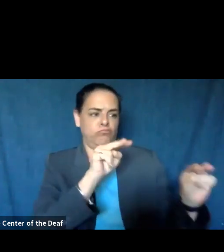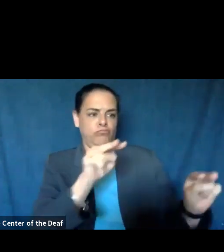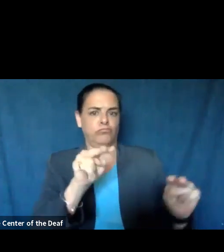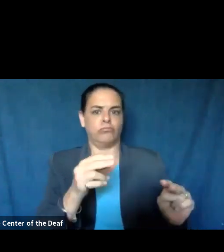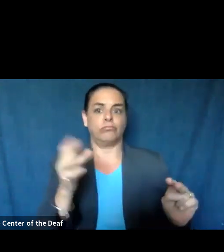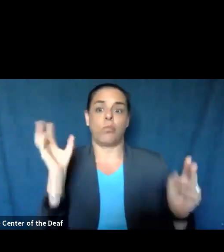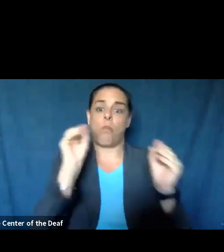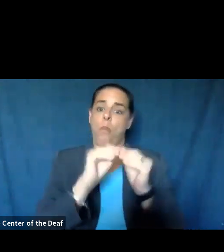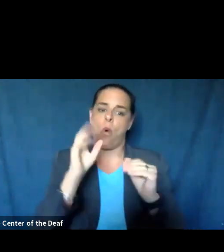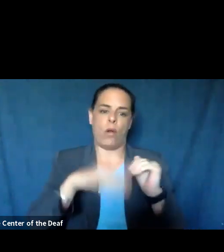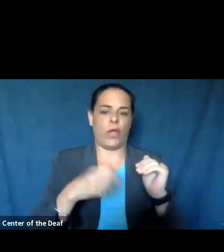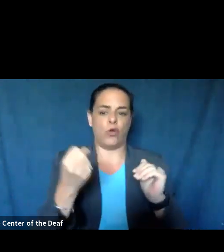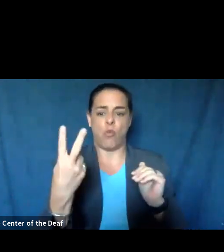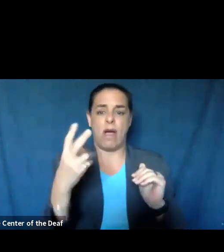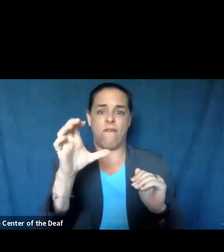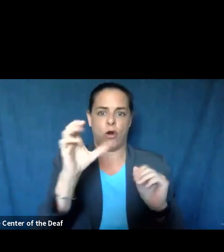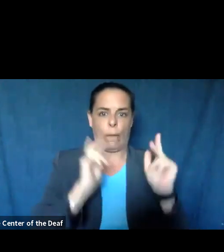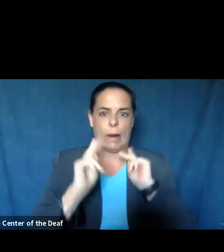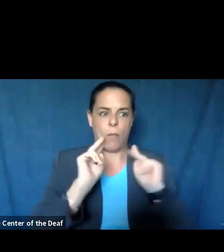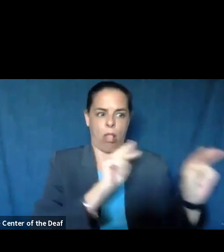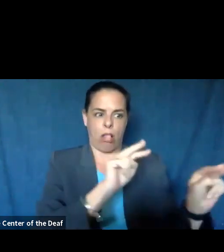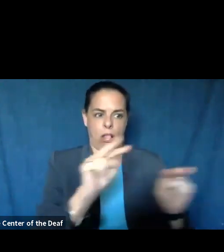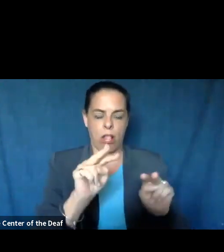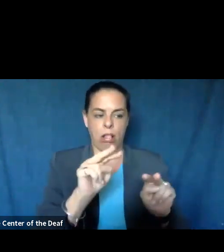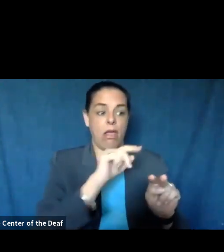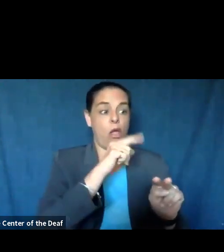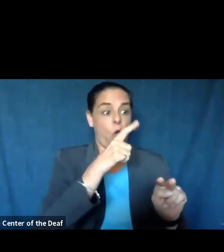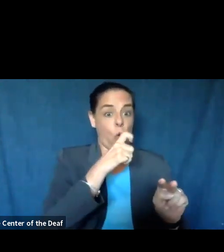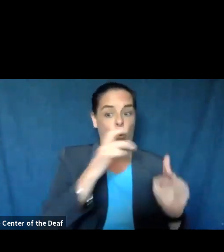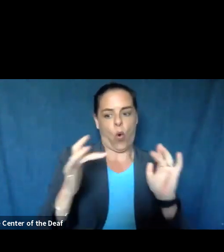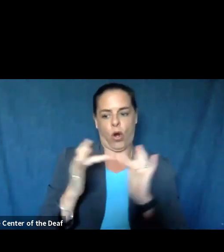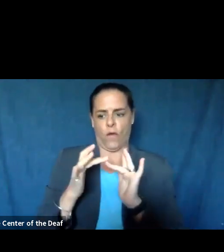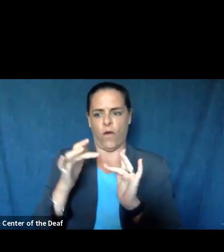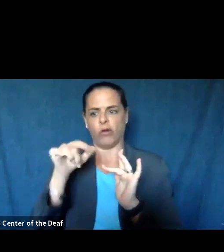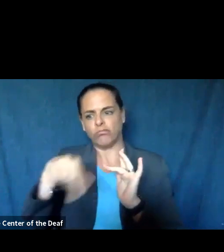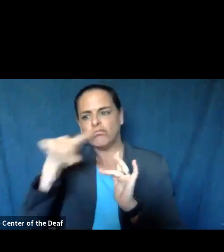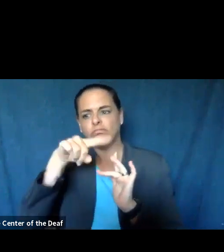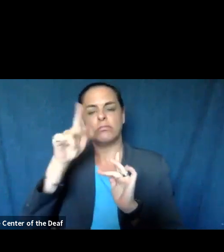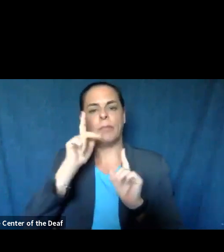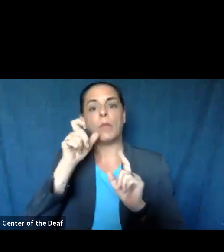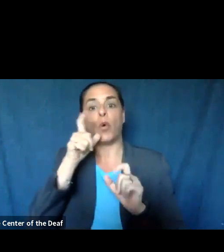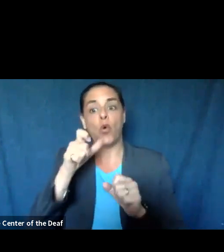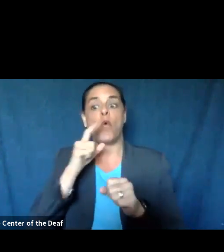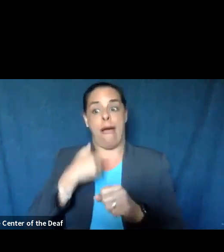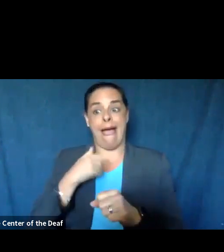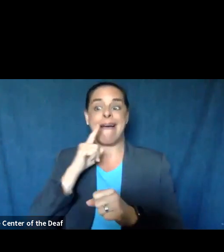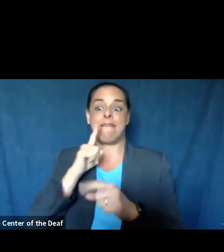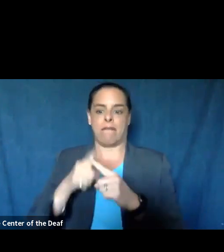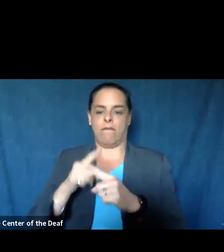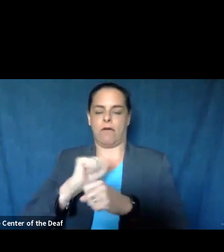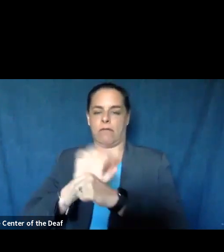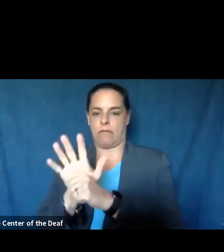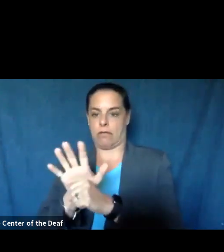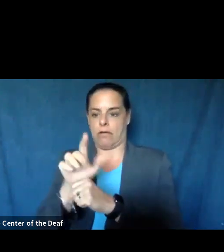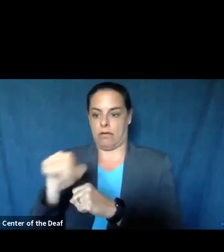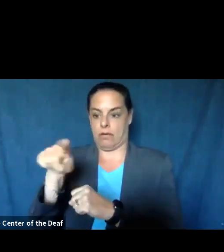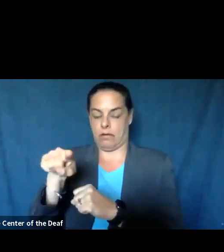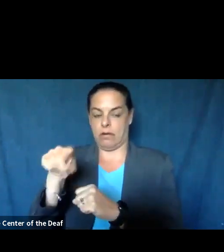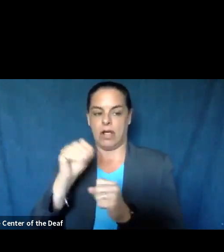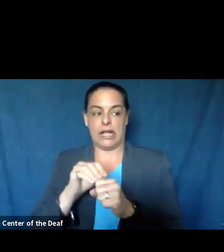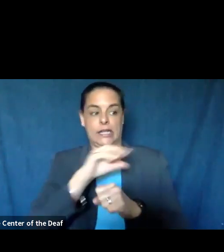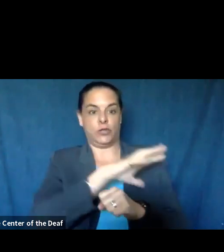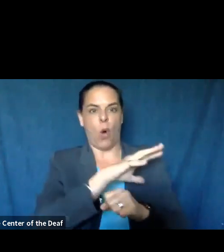cases. To be clear, these are not all confirmed cases. They are contacts to confirmed cases who have been exposed